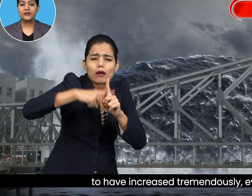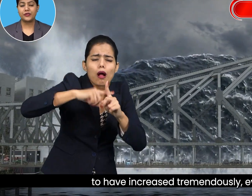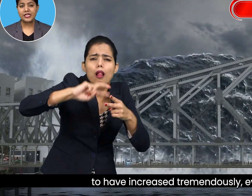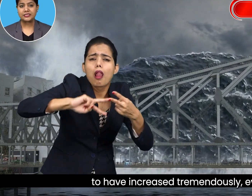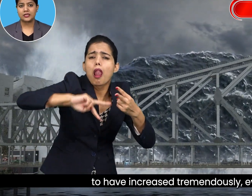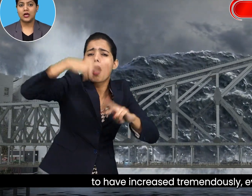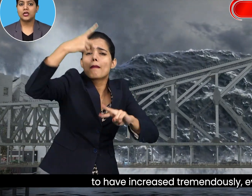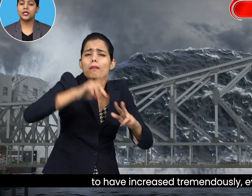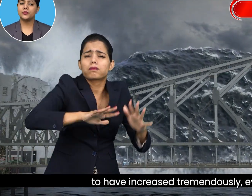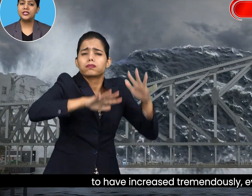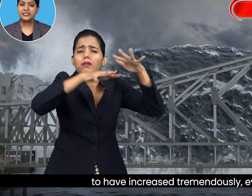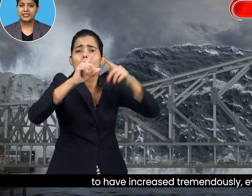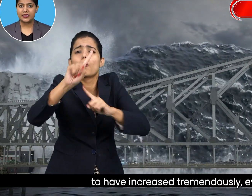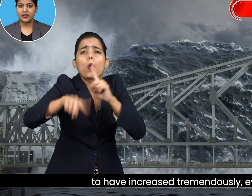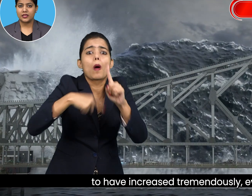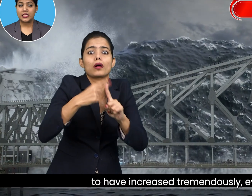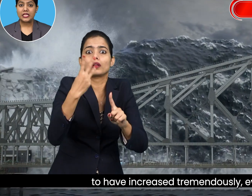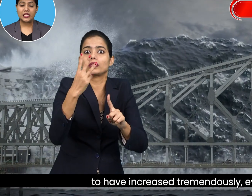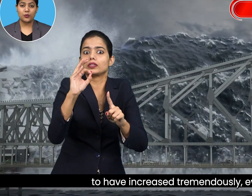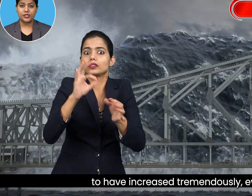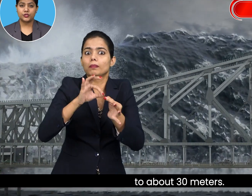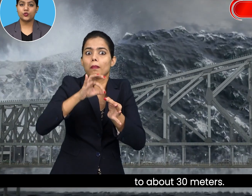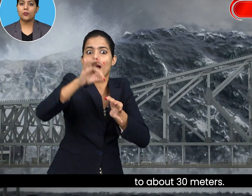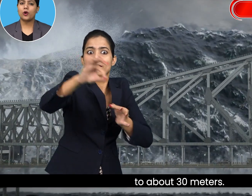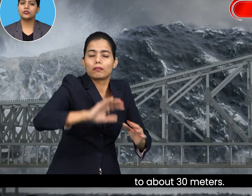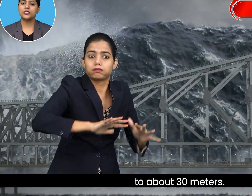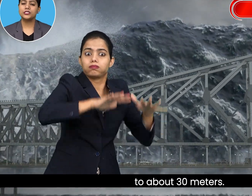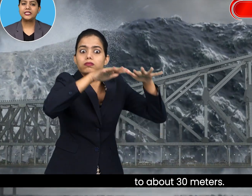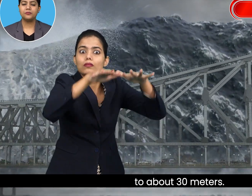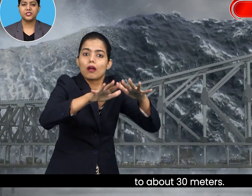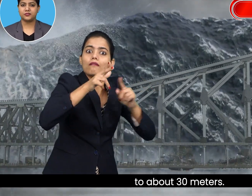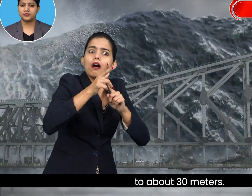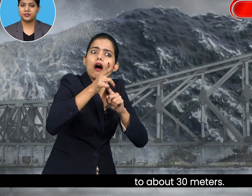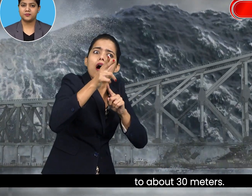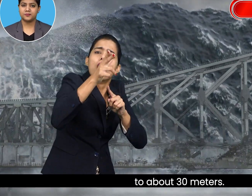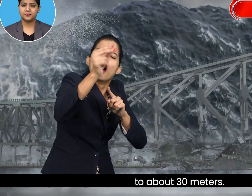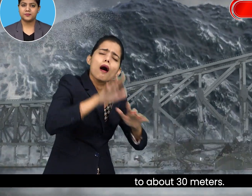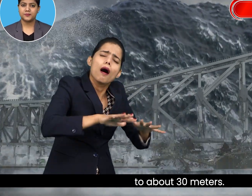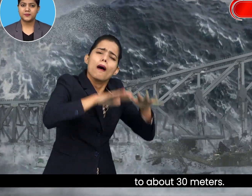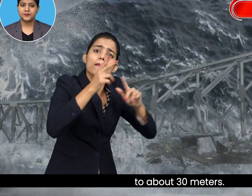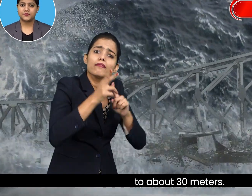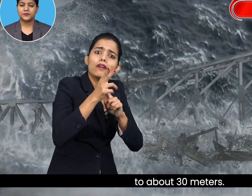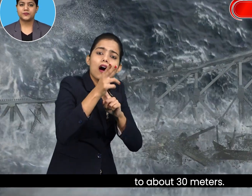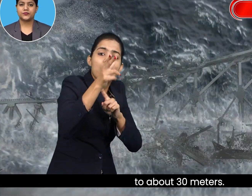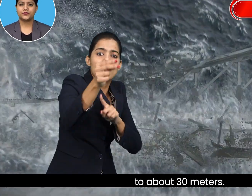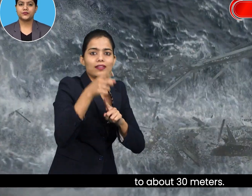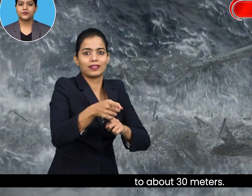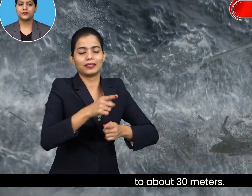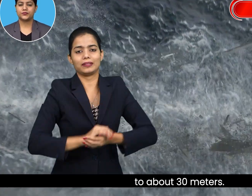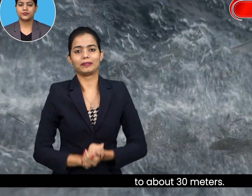have increased tremendously, even to about 30 meters.